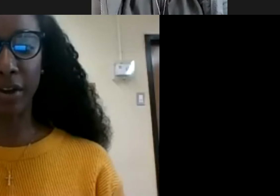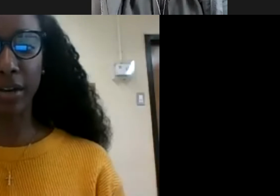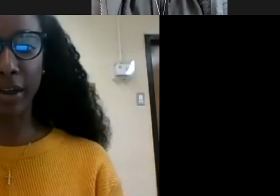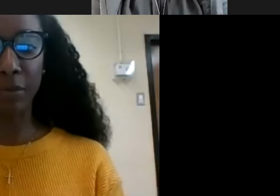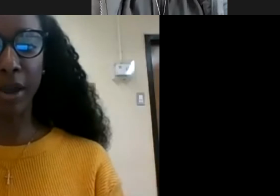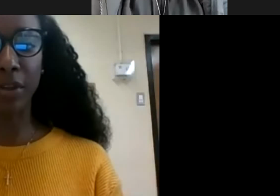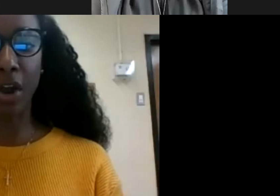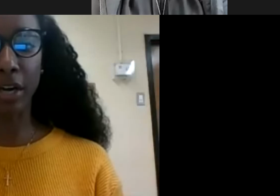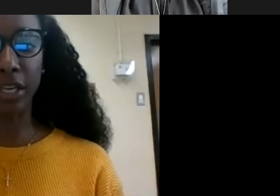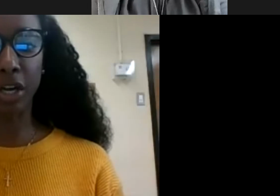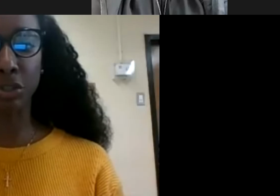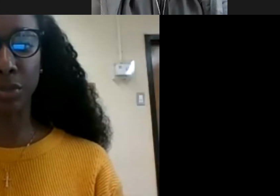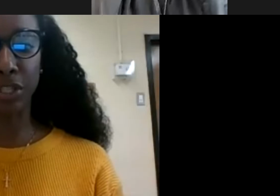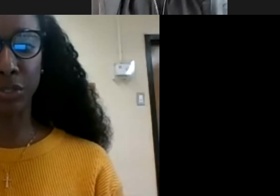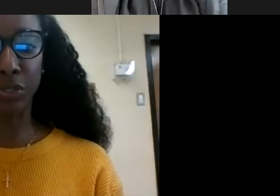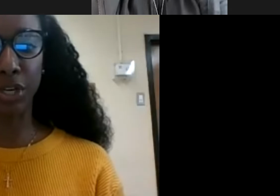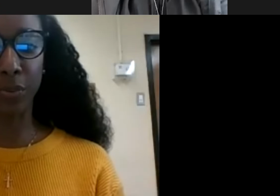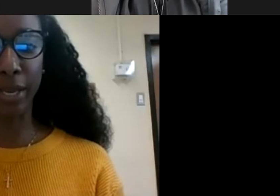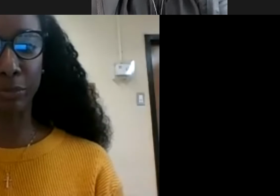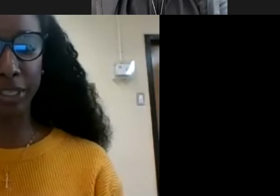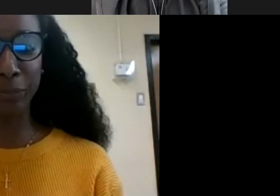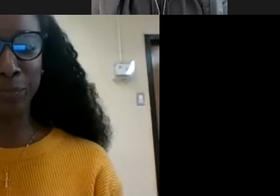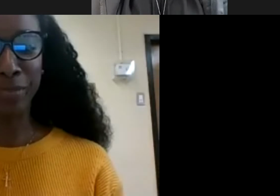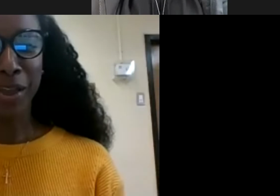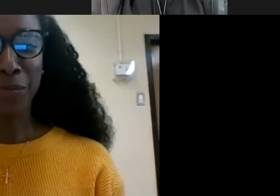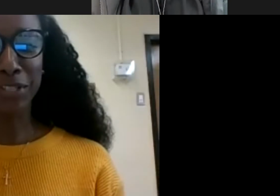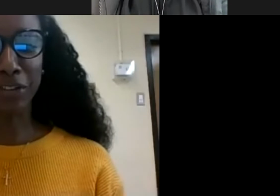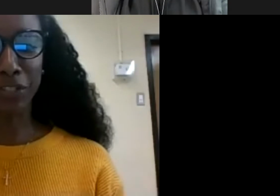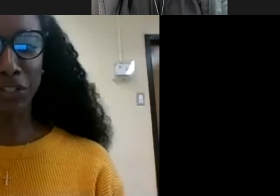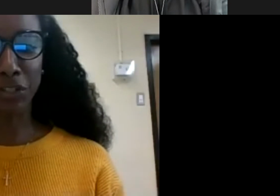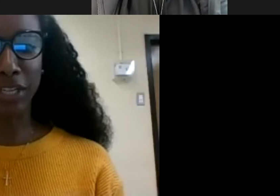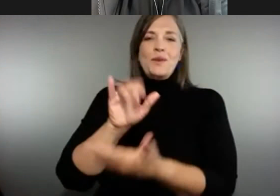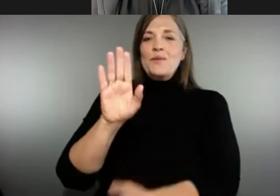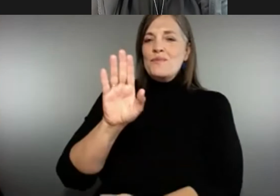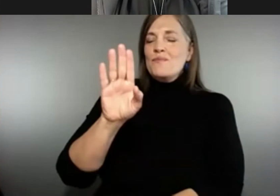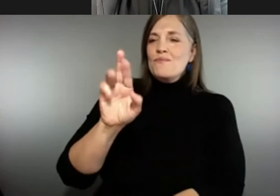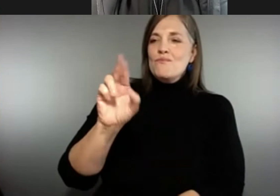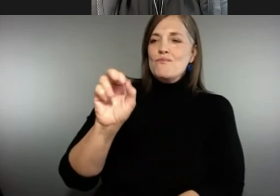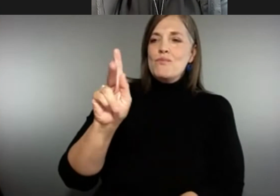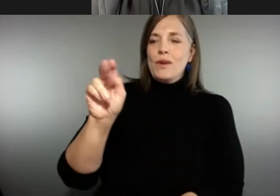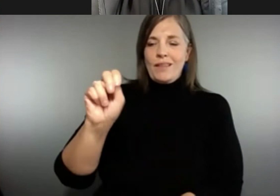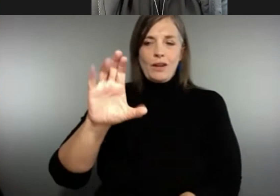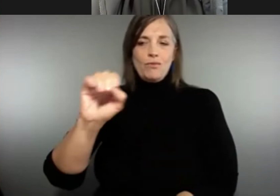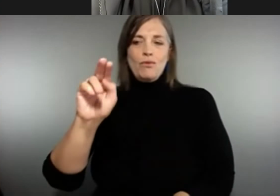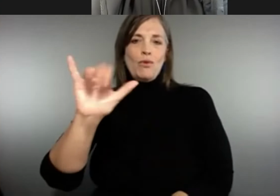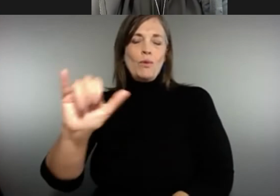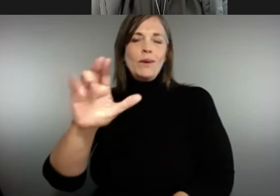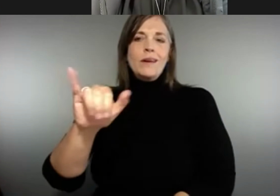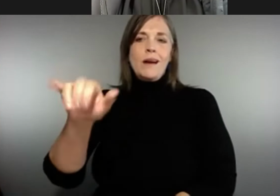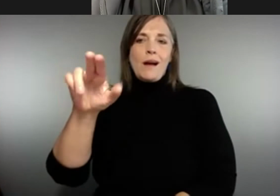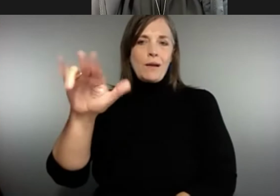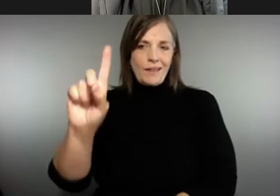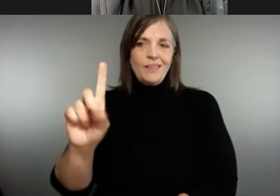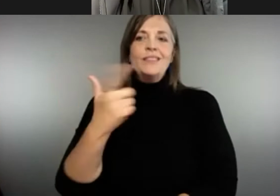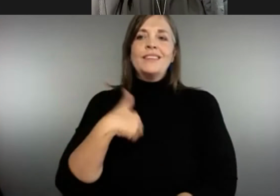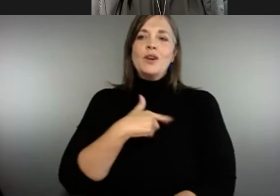and fine art a not-for-profit arts and cultural institution in coney allen brooklyn we serve as children ages 3 to 17 and senior citizens